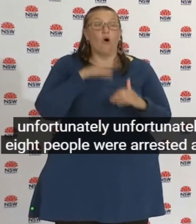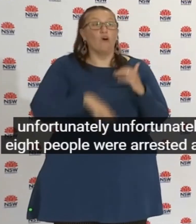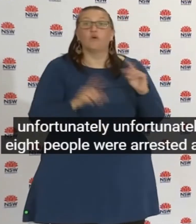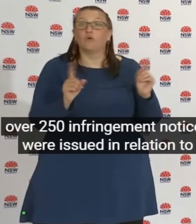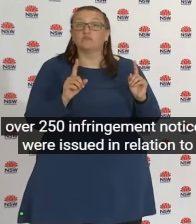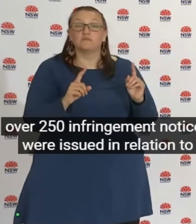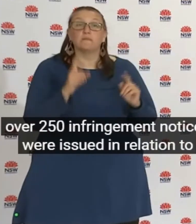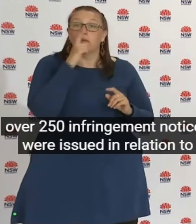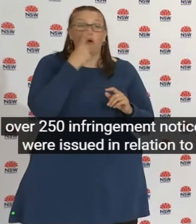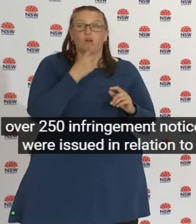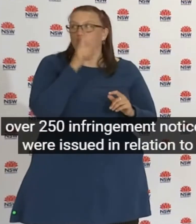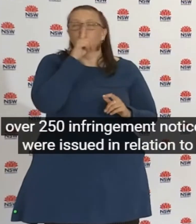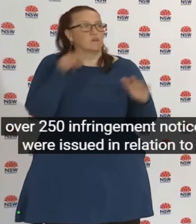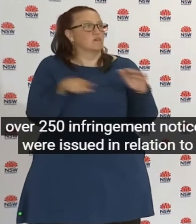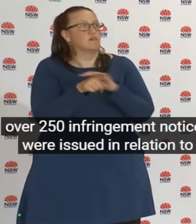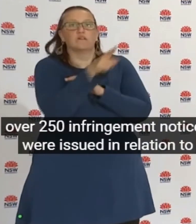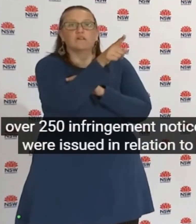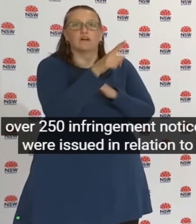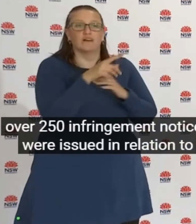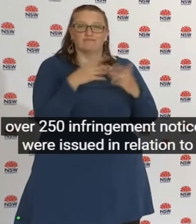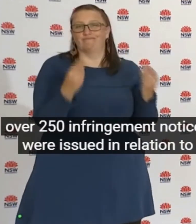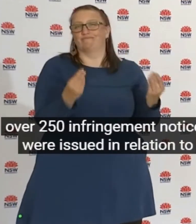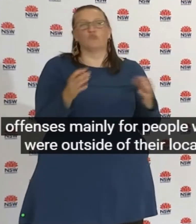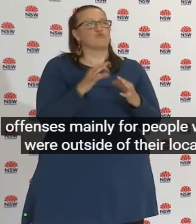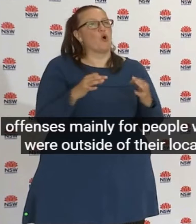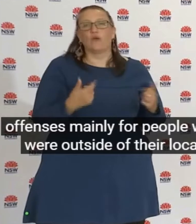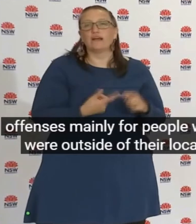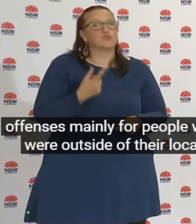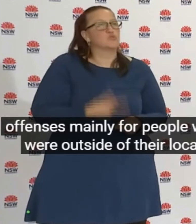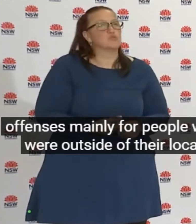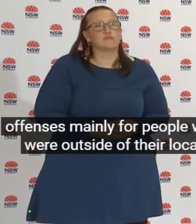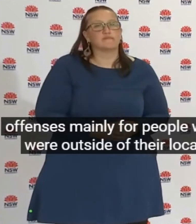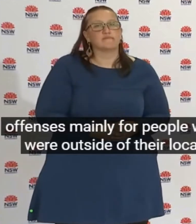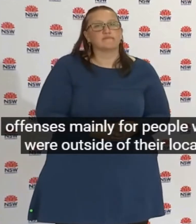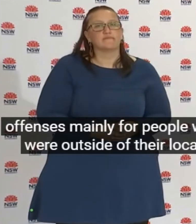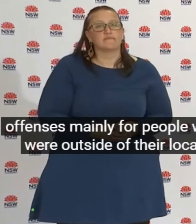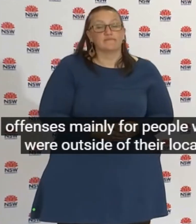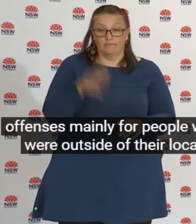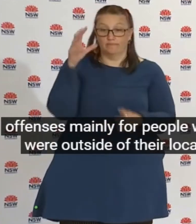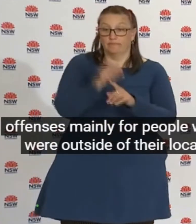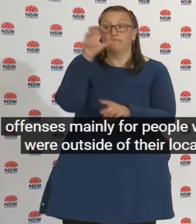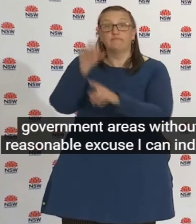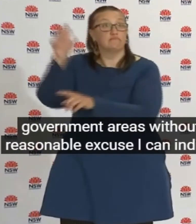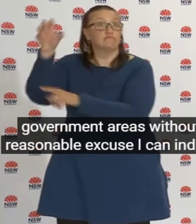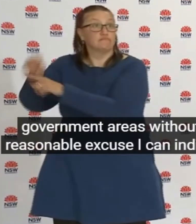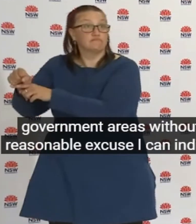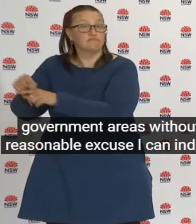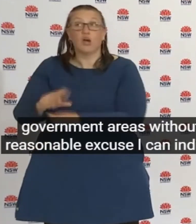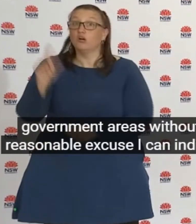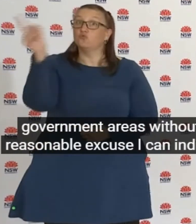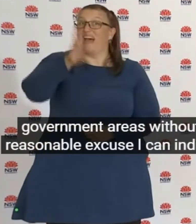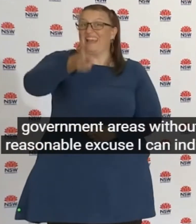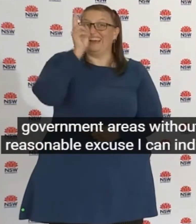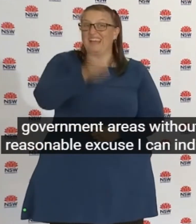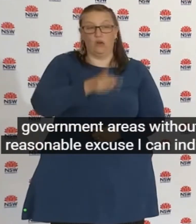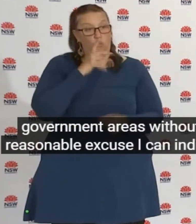people who were outside of their local government areas without a reasonable excuse. I can indicate that operation is ongoing across Greater Sydney today, so